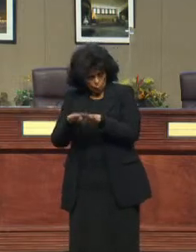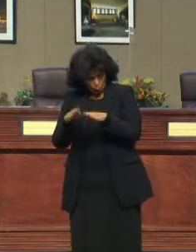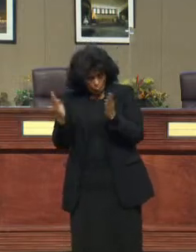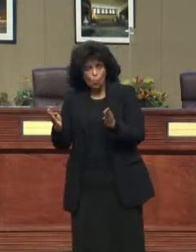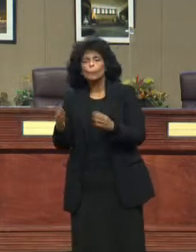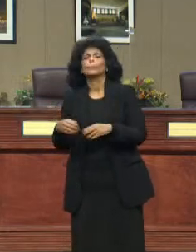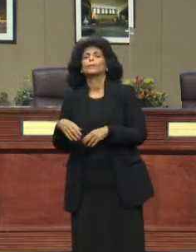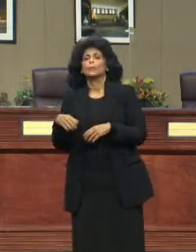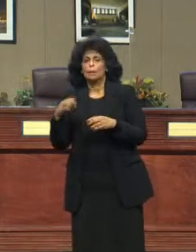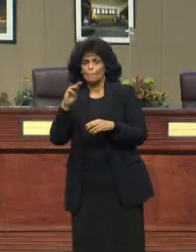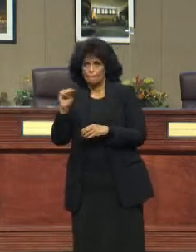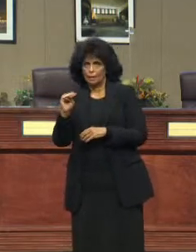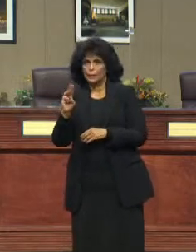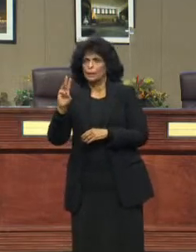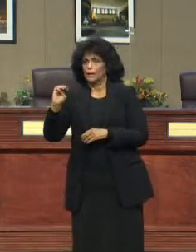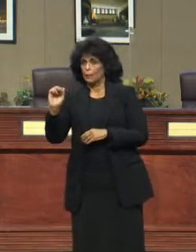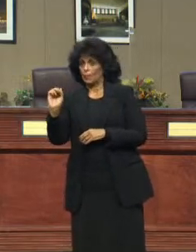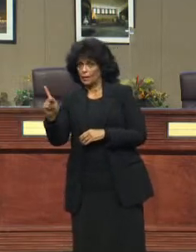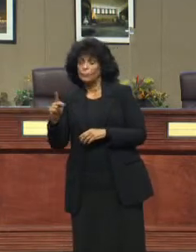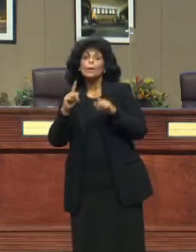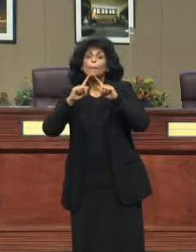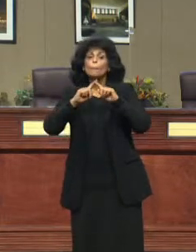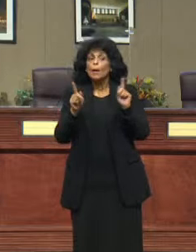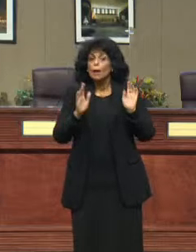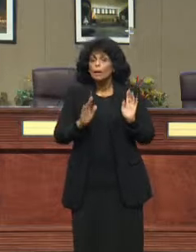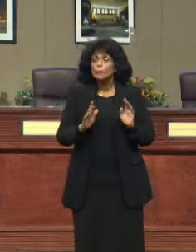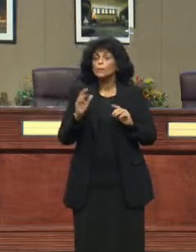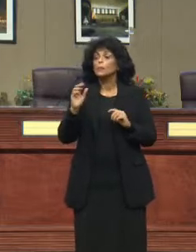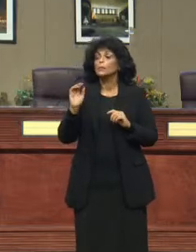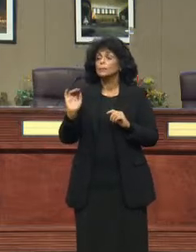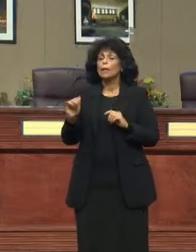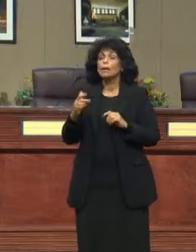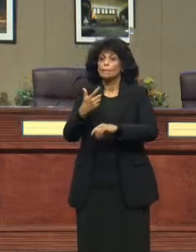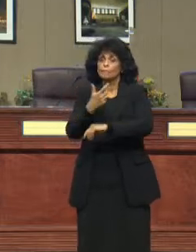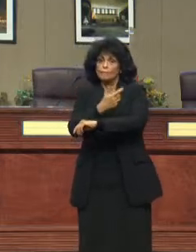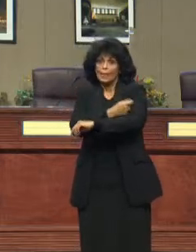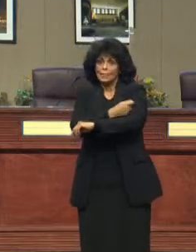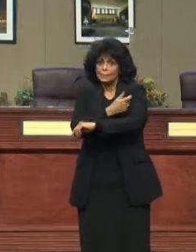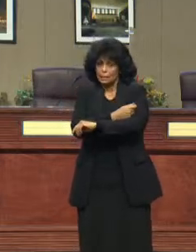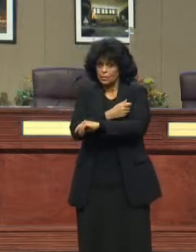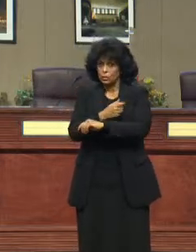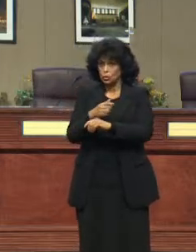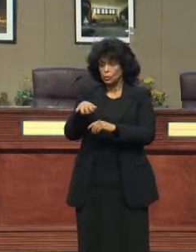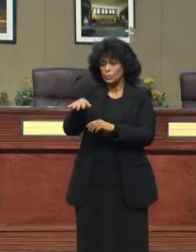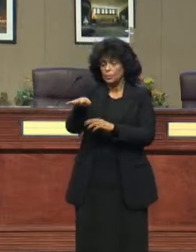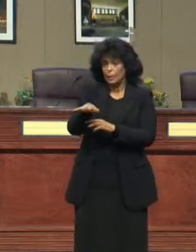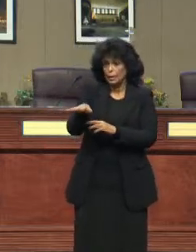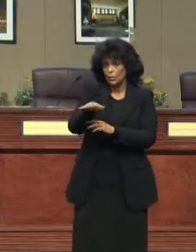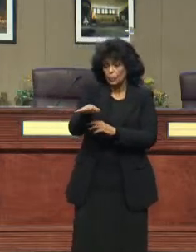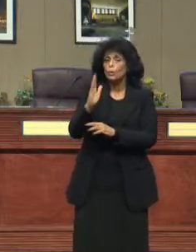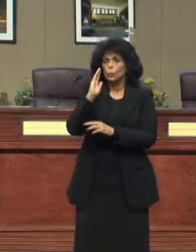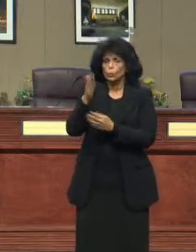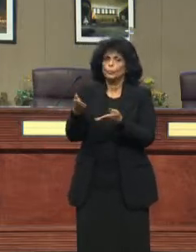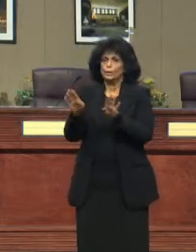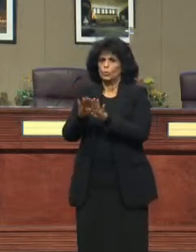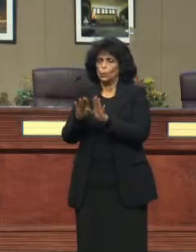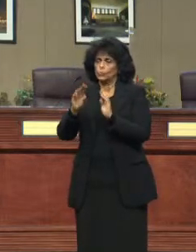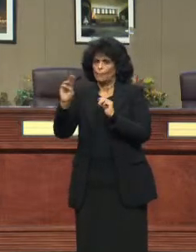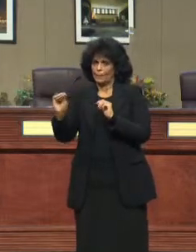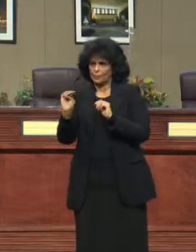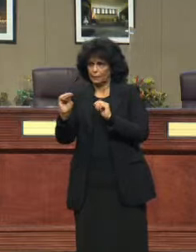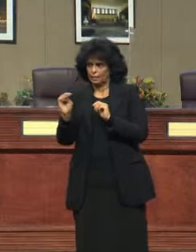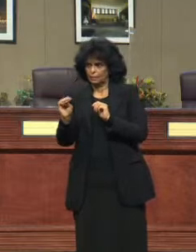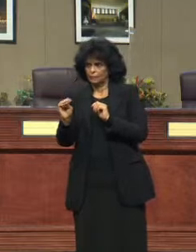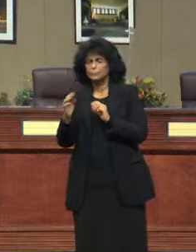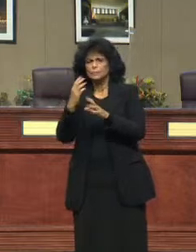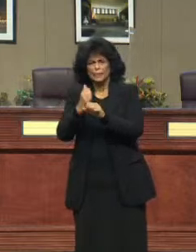However, the vaccination site at Orange County Convention Center will be closed on Monday. You can get